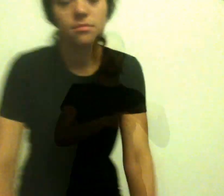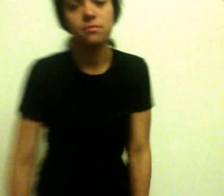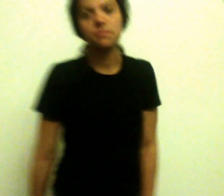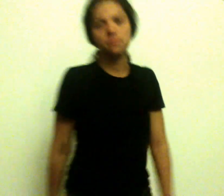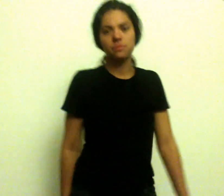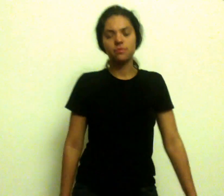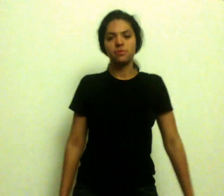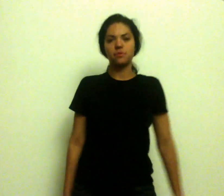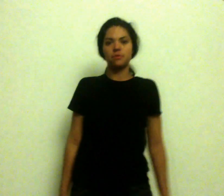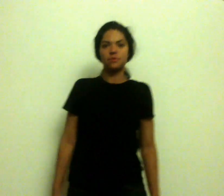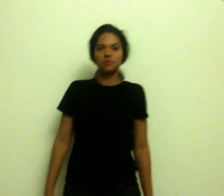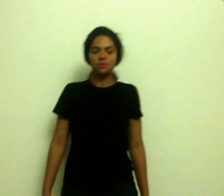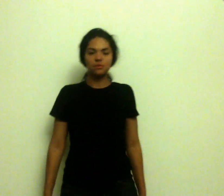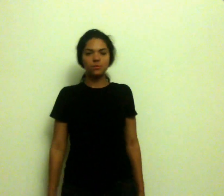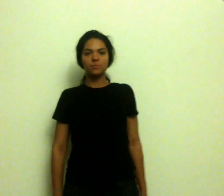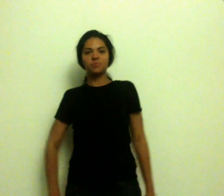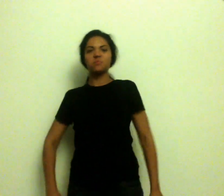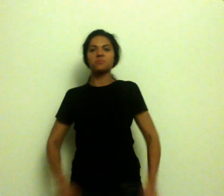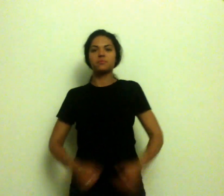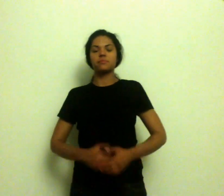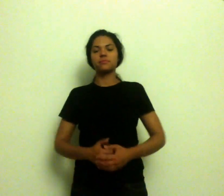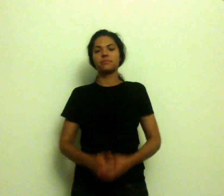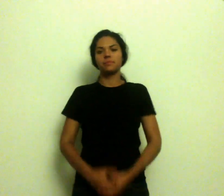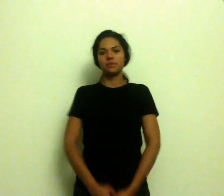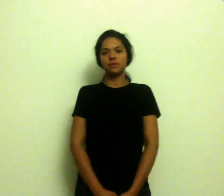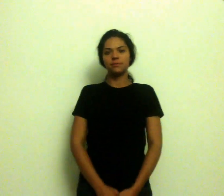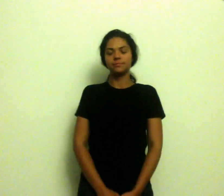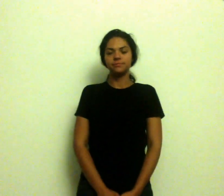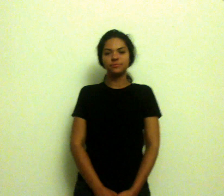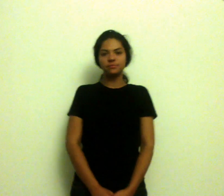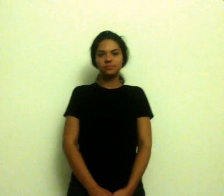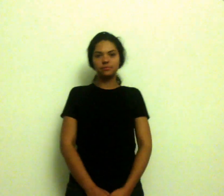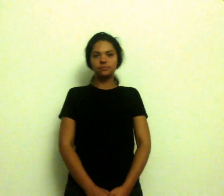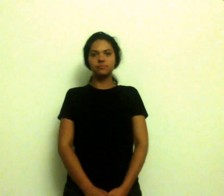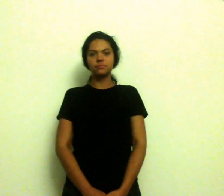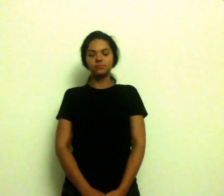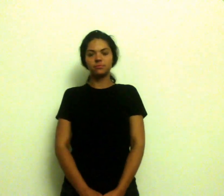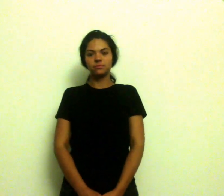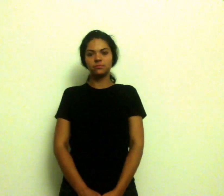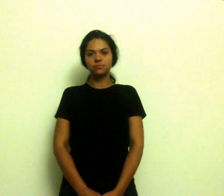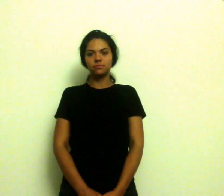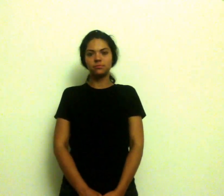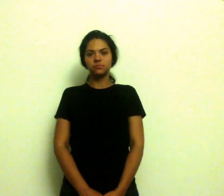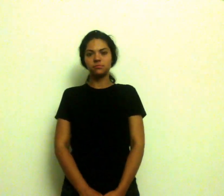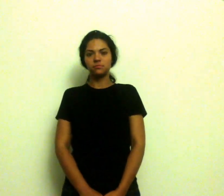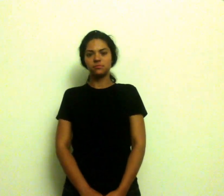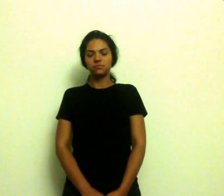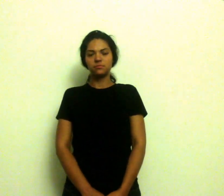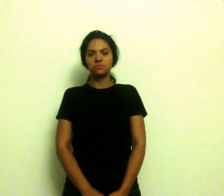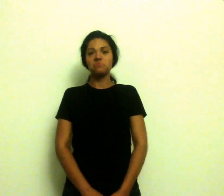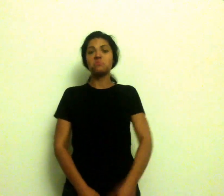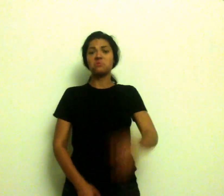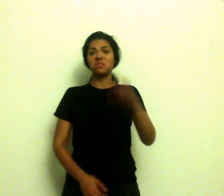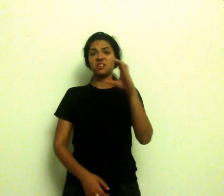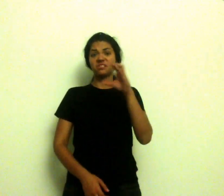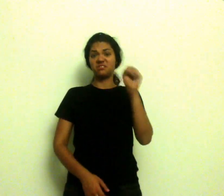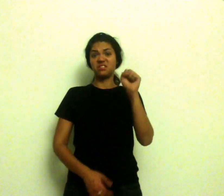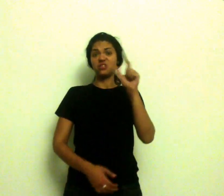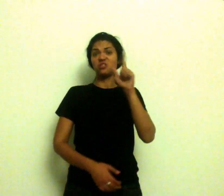But the kind of book A Pilgrim's Regress is, it is an allegorical style book of Lewis's conversion. In Surprised by